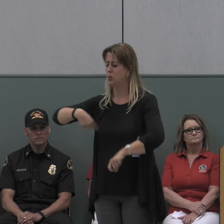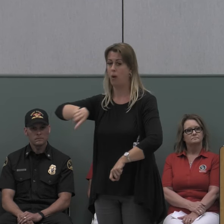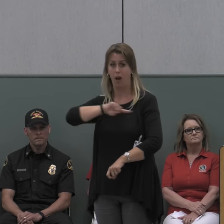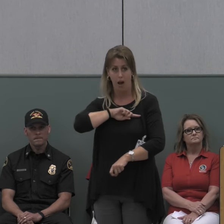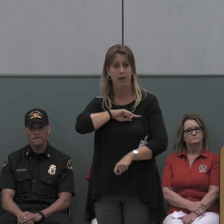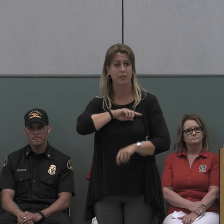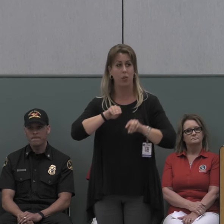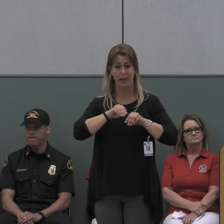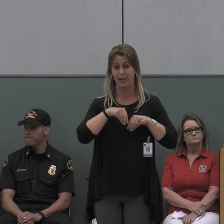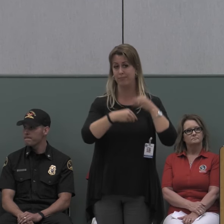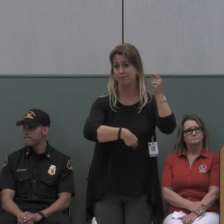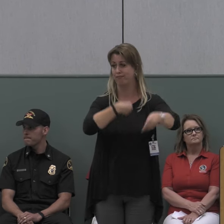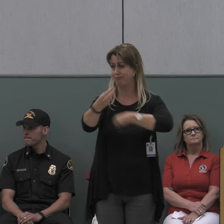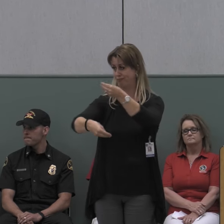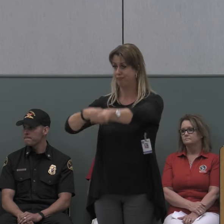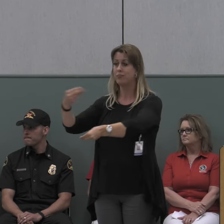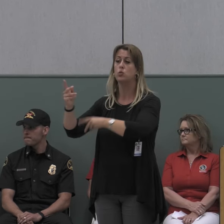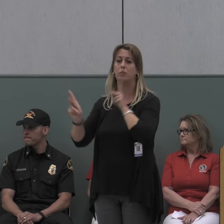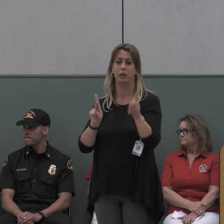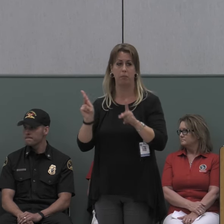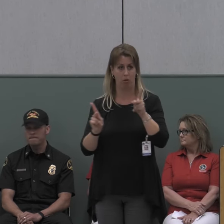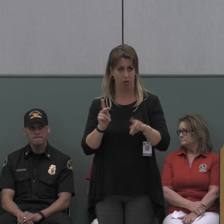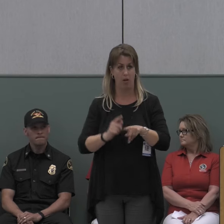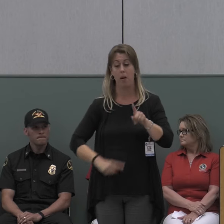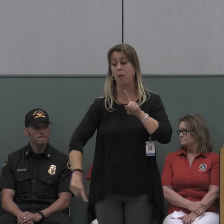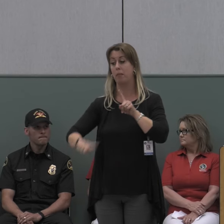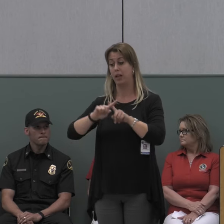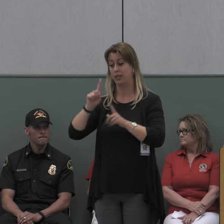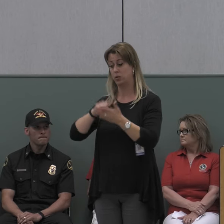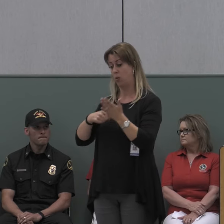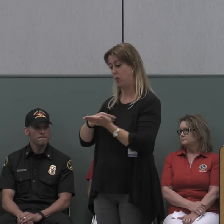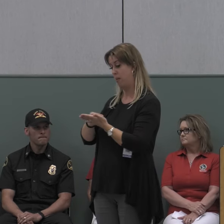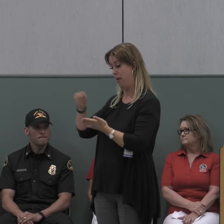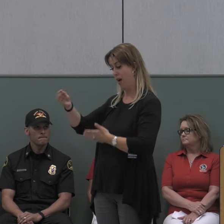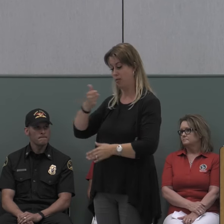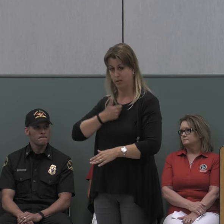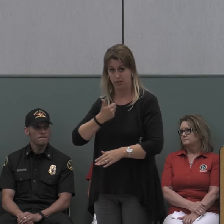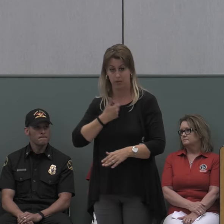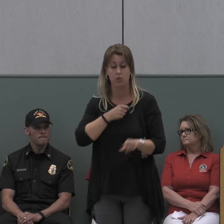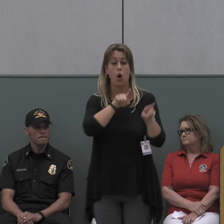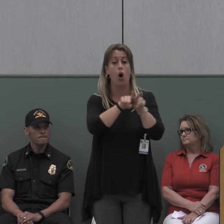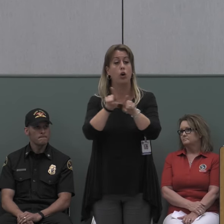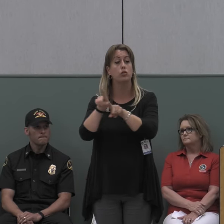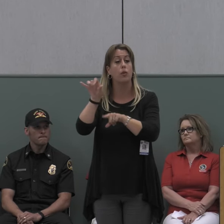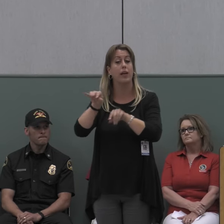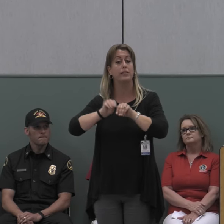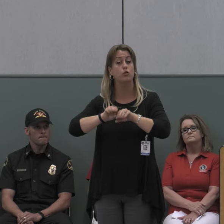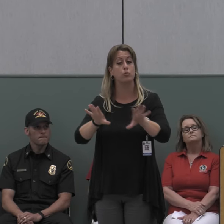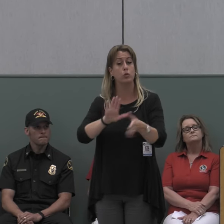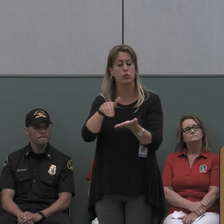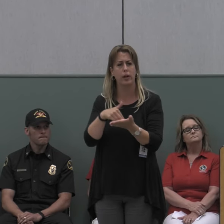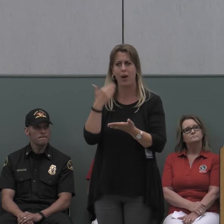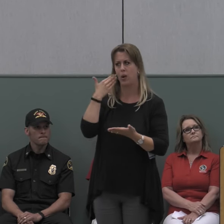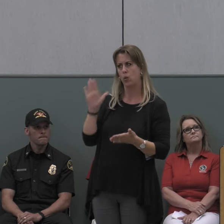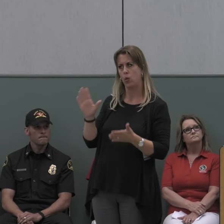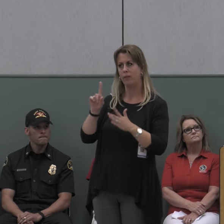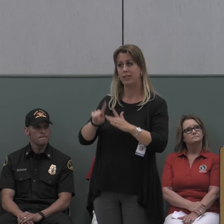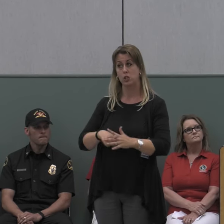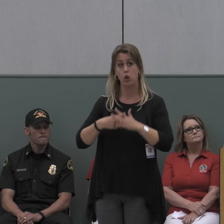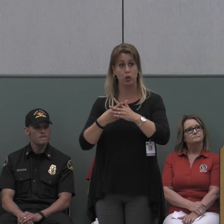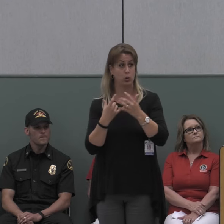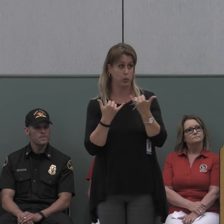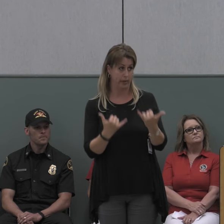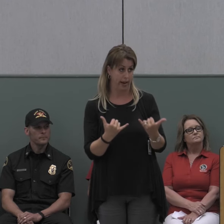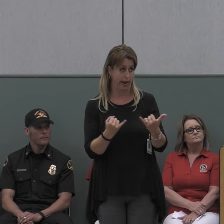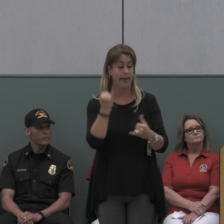is buying on our own. Also at that distribution center, I'm not sure if it started today, but if